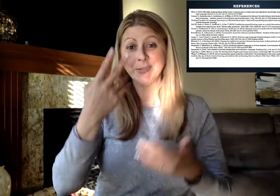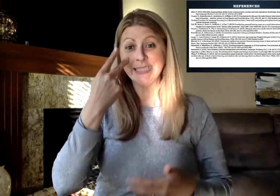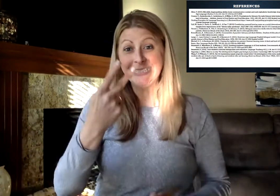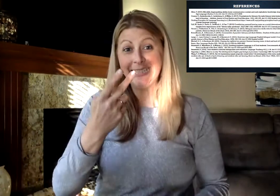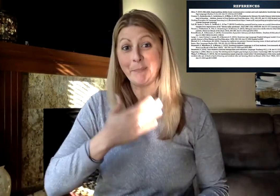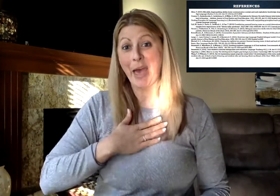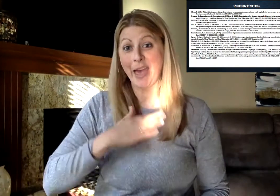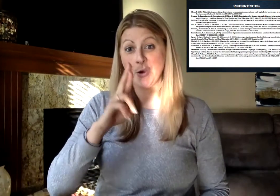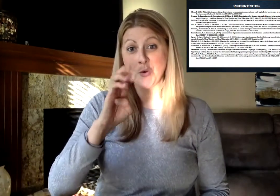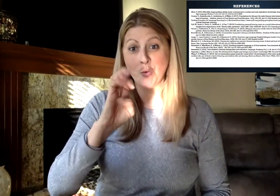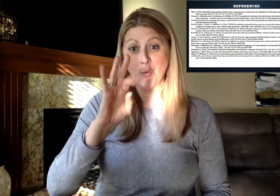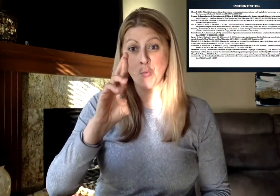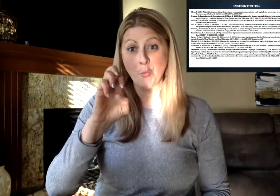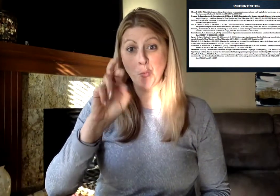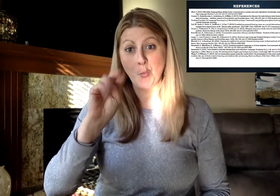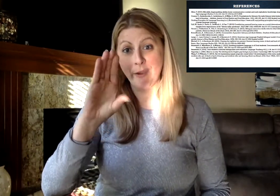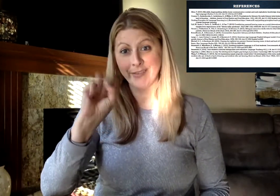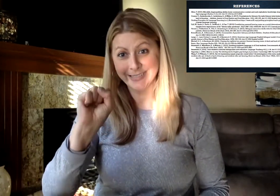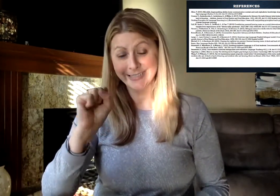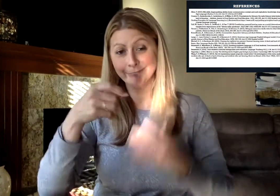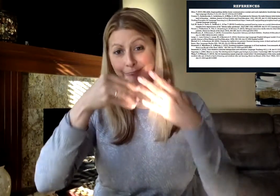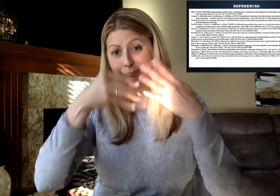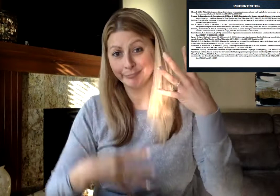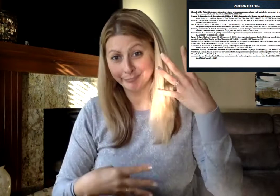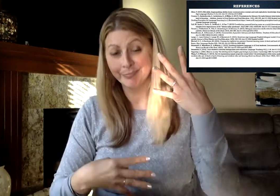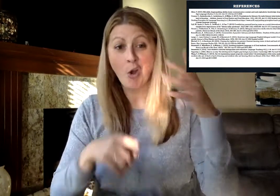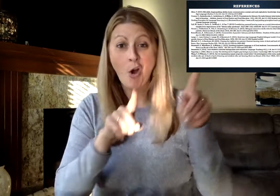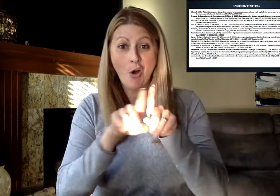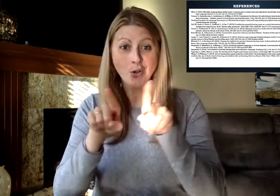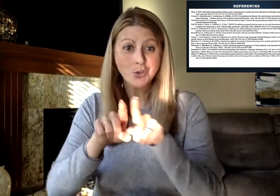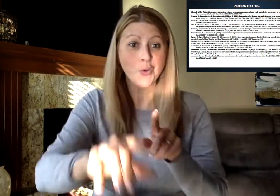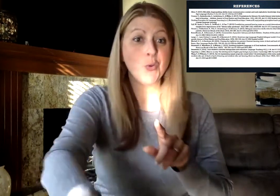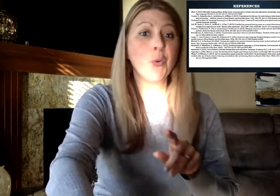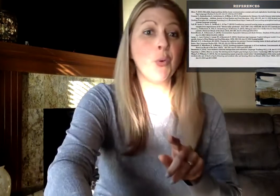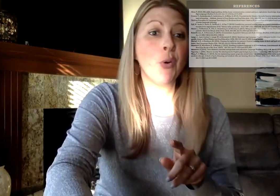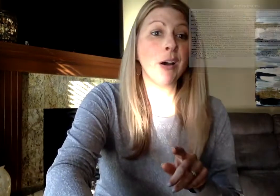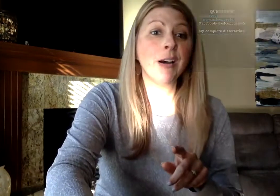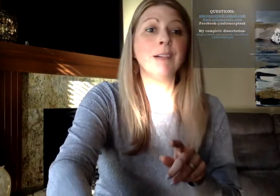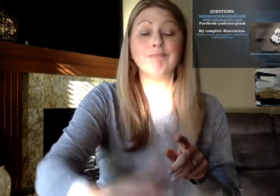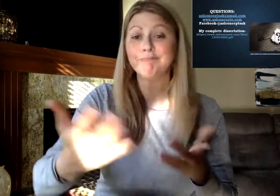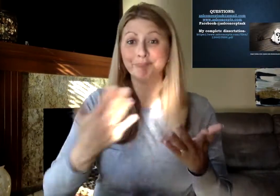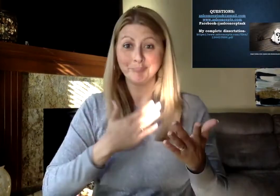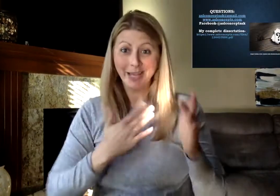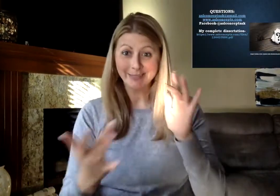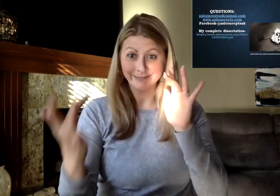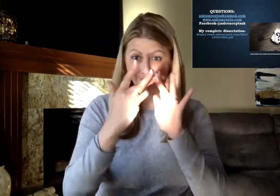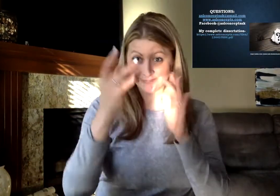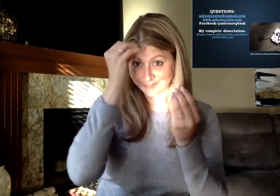Okay, finally, you'll see I have my list of references. Also, my